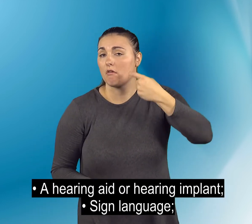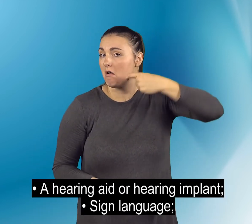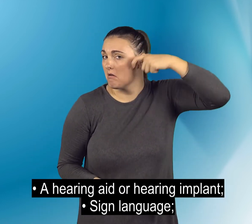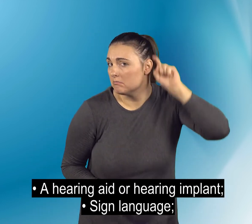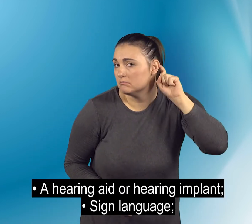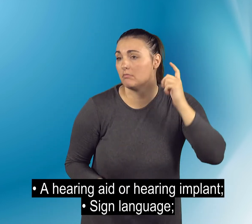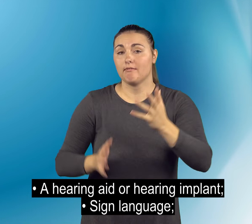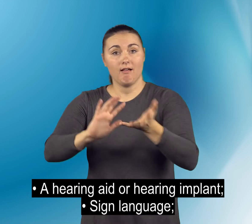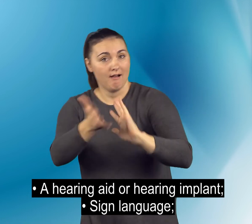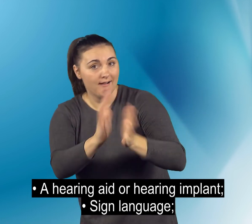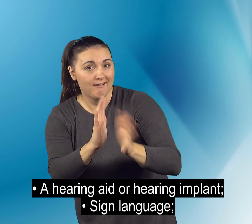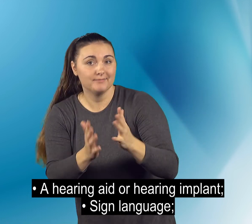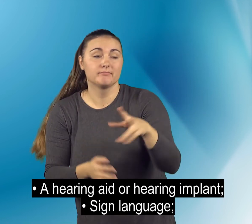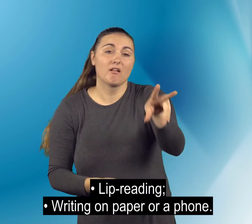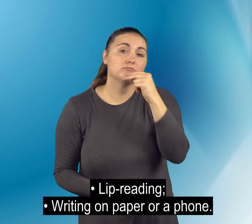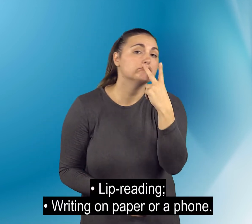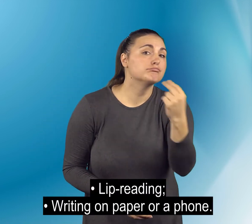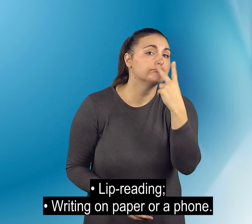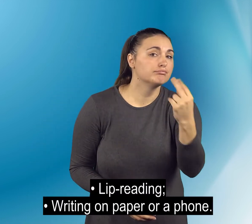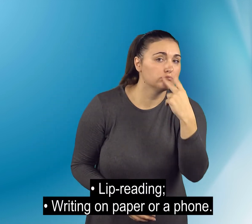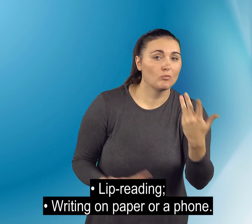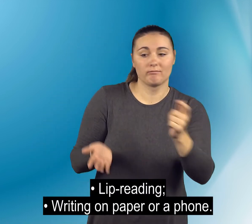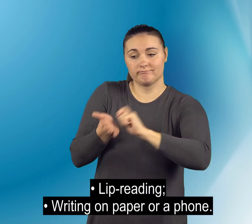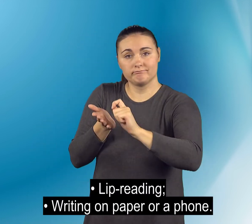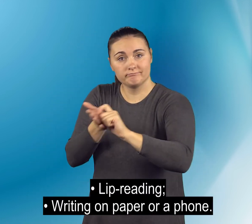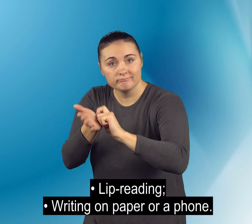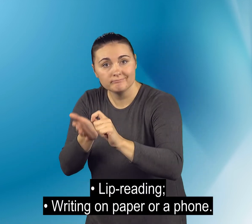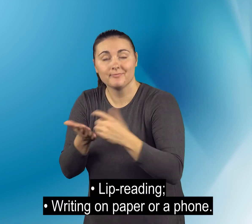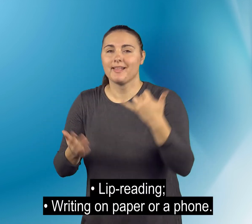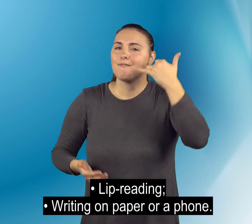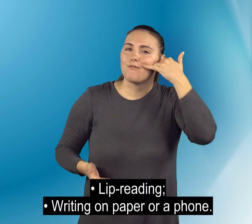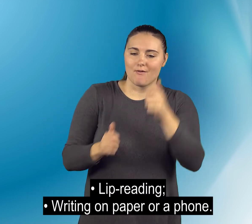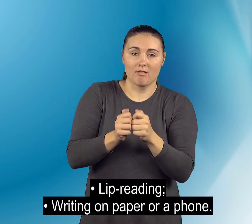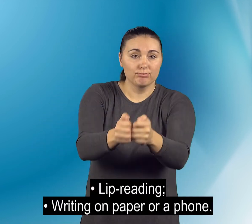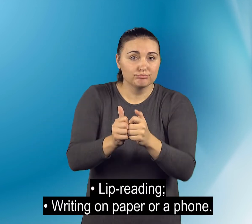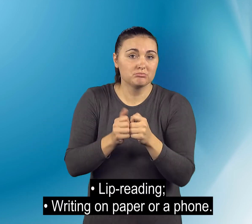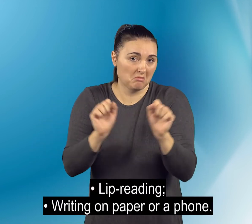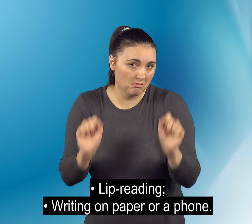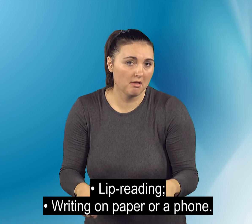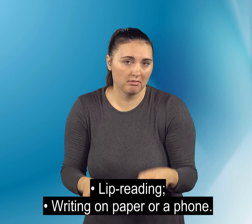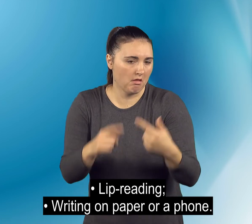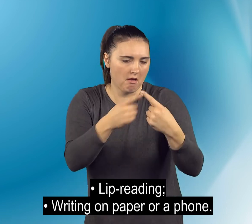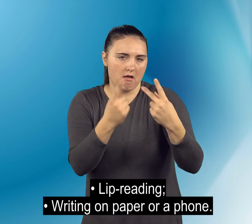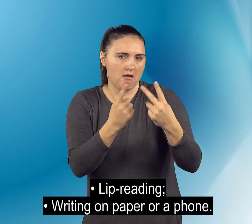hearing implant, sign language, lip reading, writing on paper or a phone.